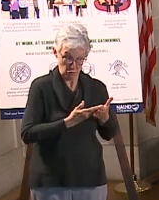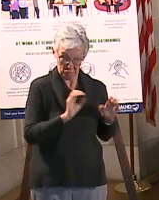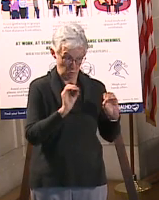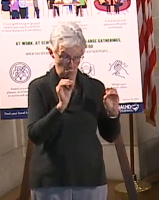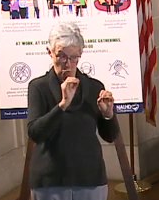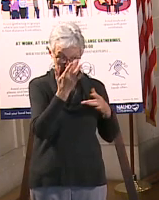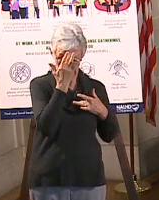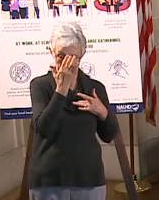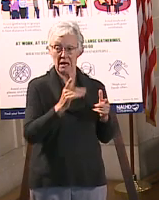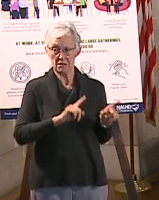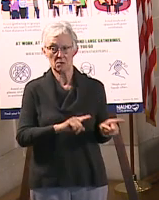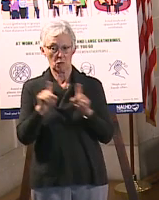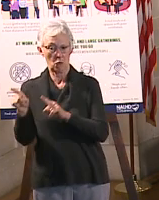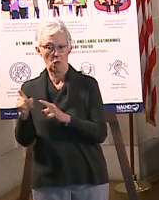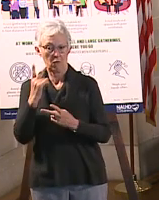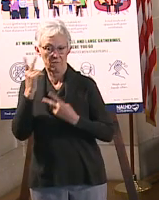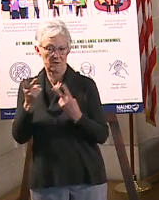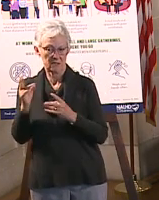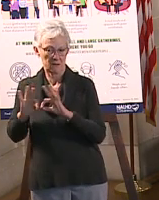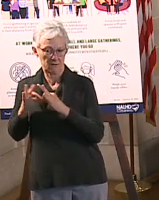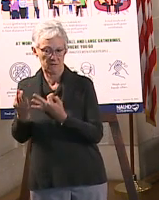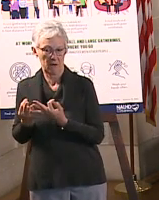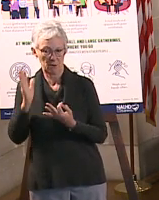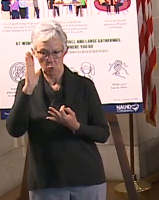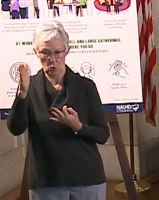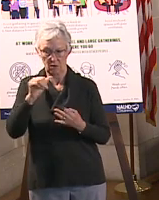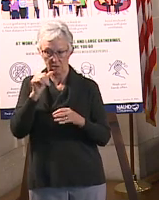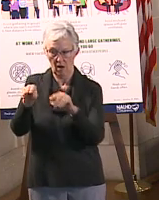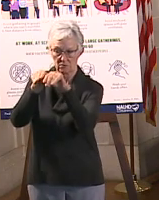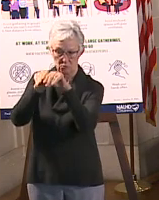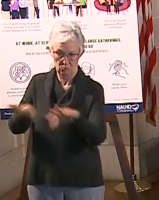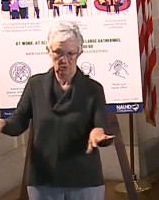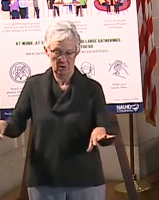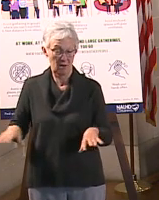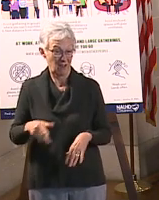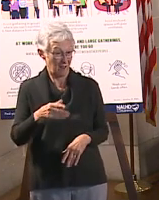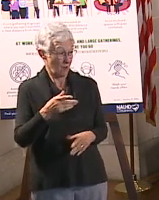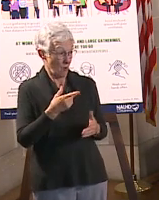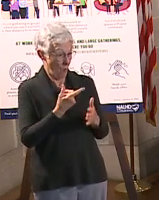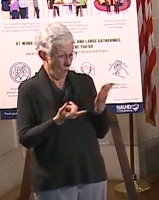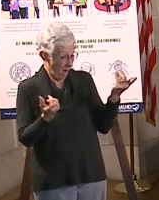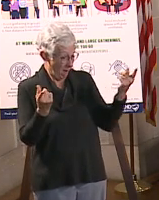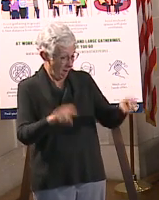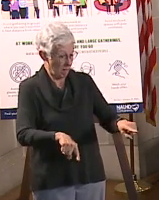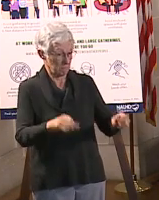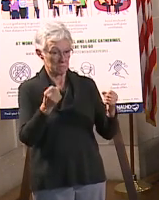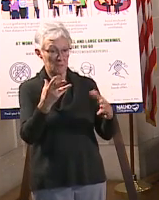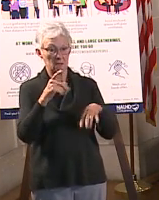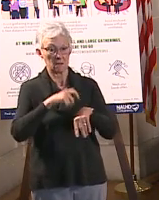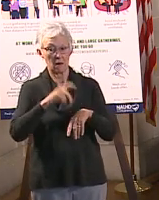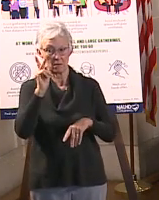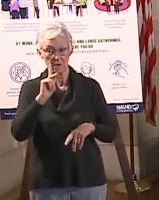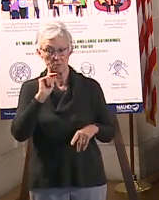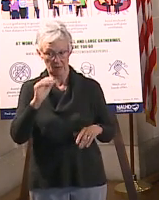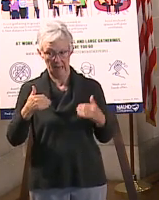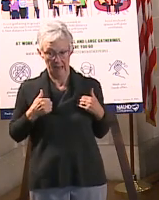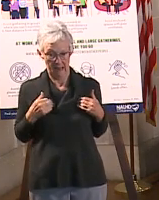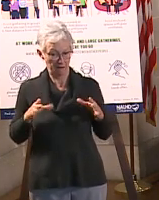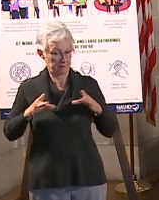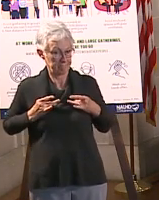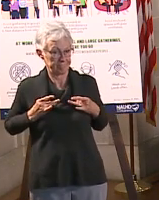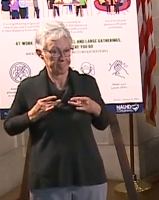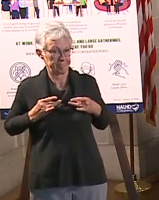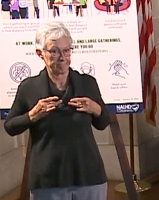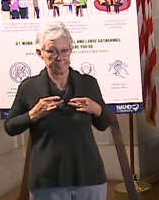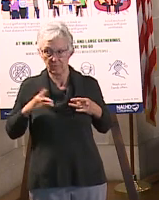asymptomatic or pre-symptomatic, which means you may have it and not know it, which means if you go to Test Nebraska, that might catch it. So before you go see